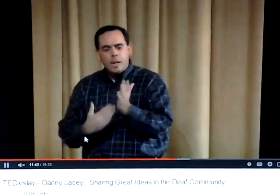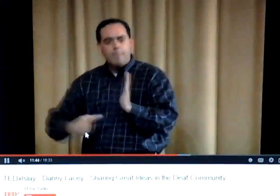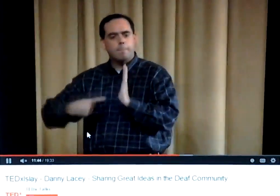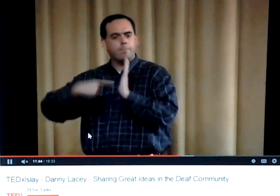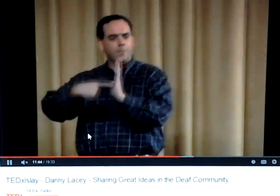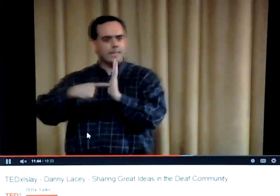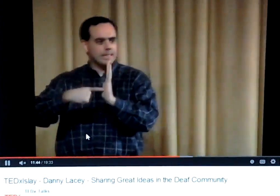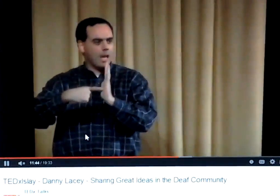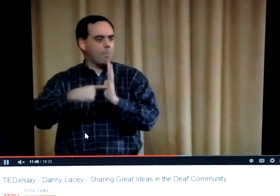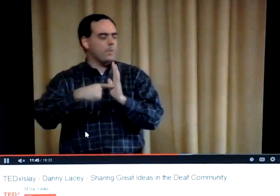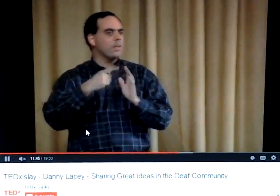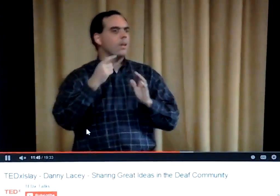that teach math,